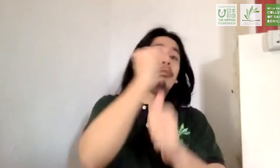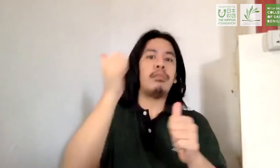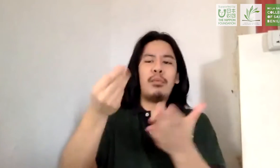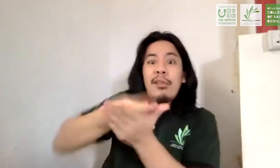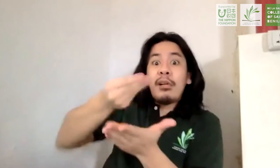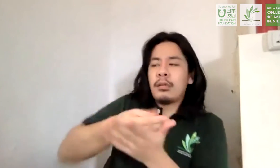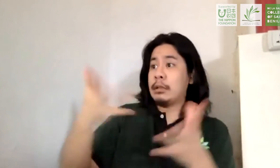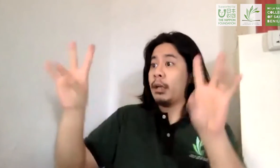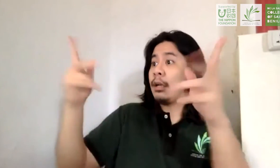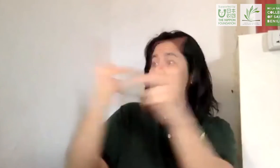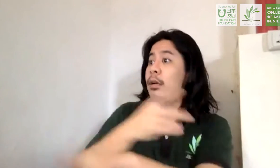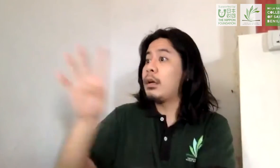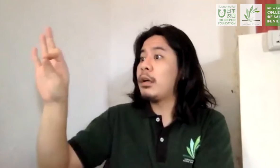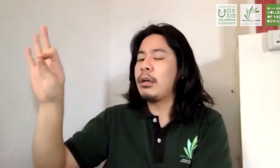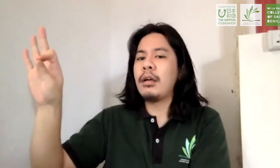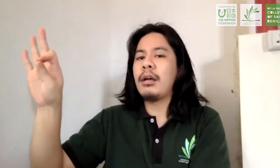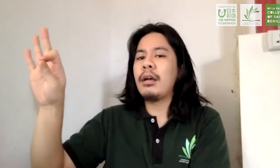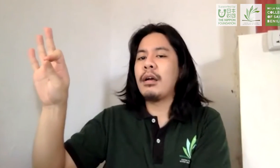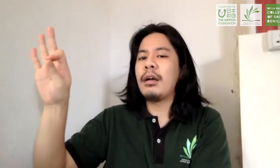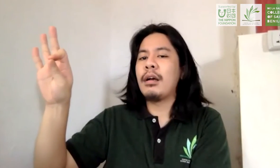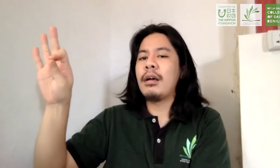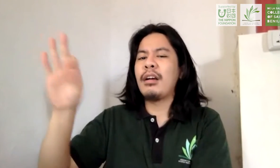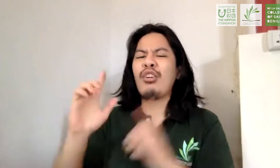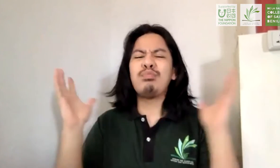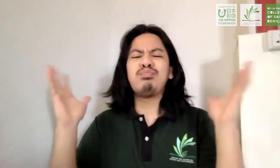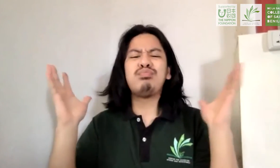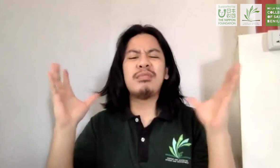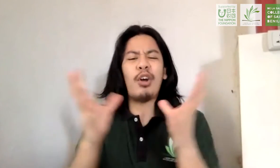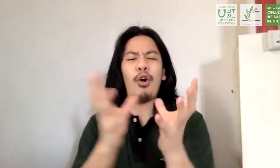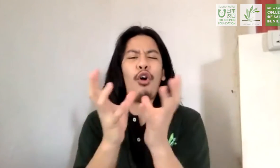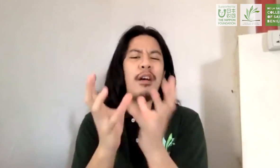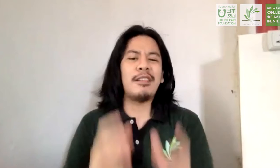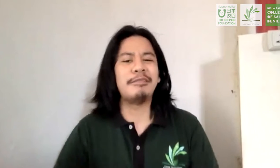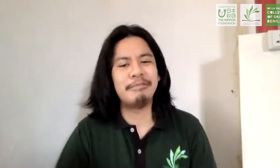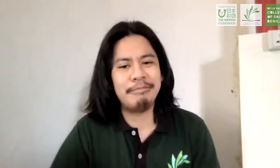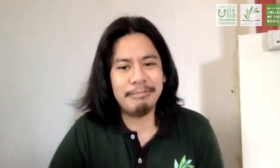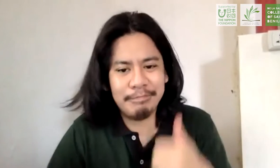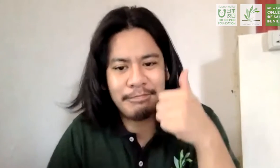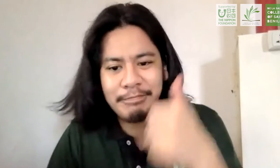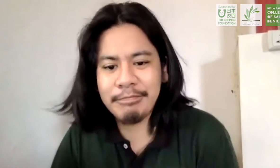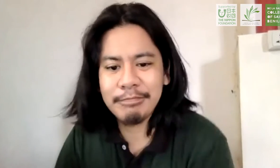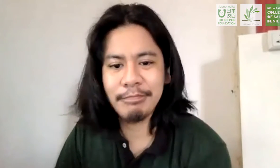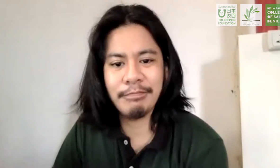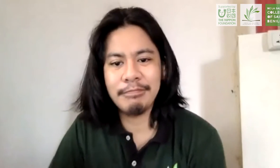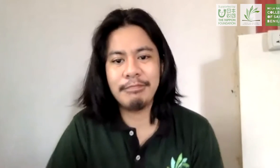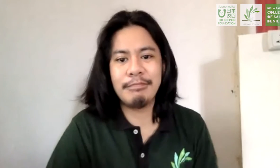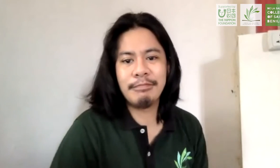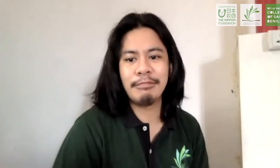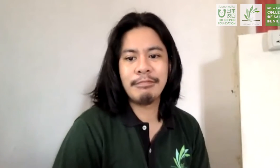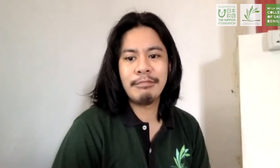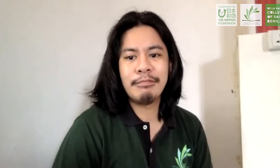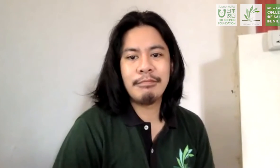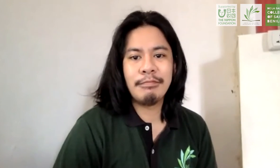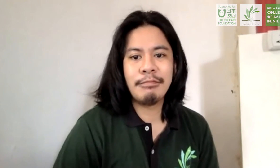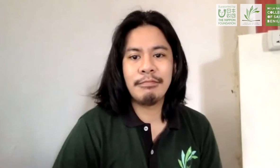But informally, like in a classroom setting, where it's like a group discussion,